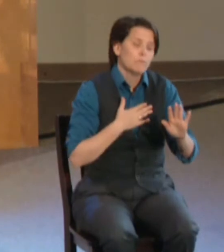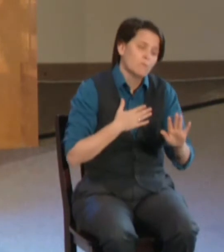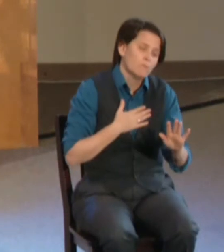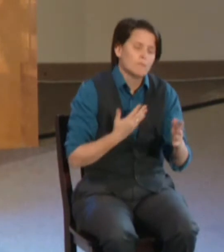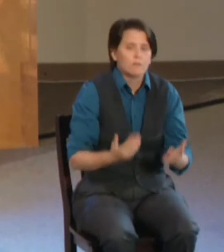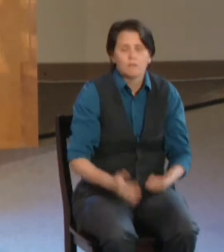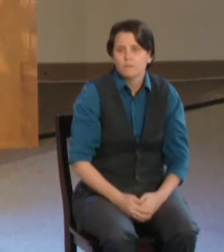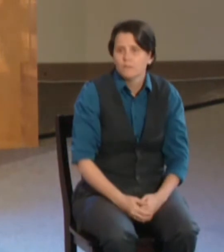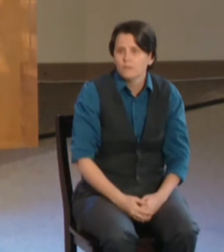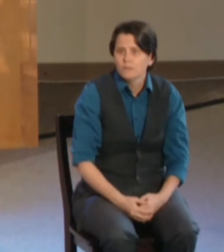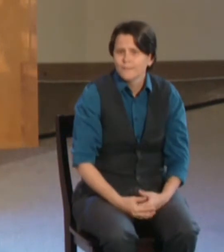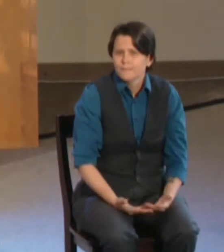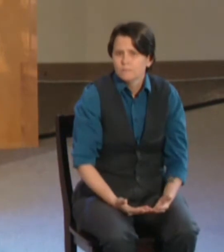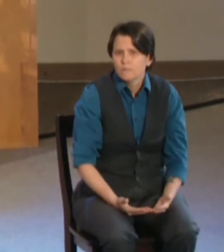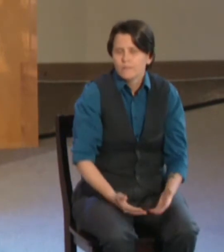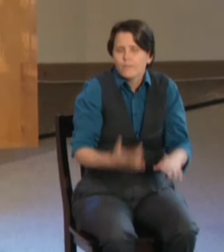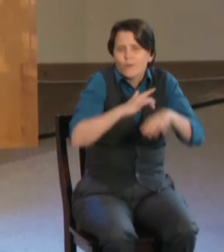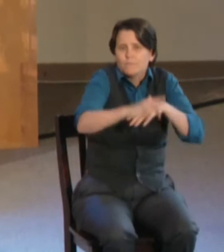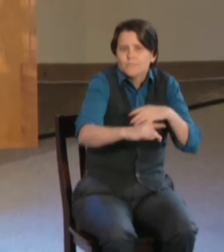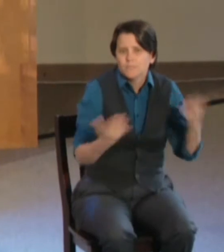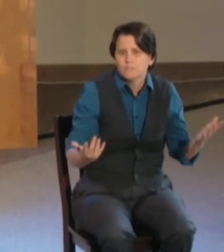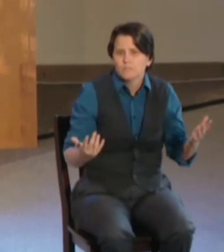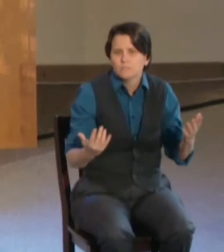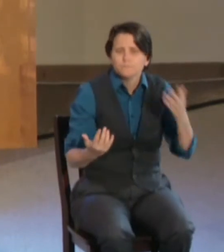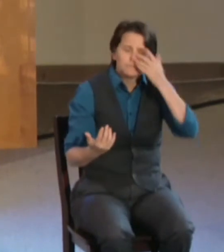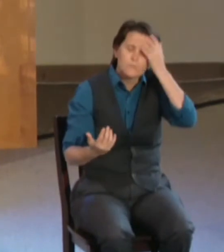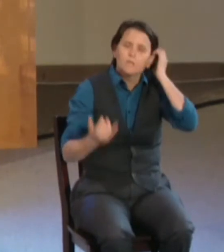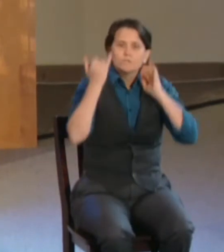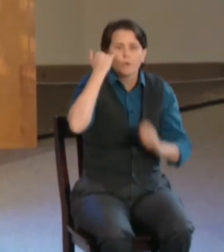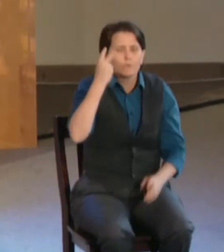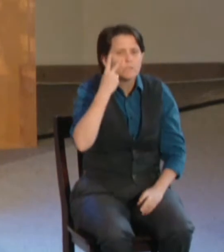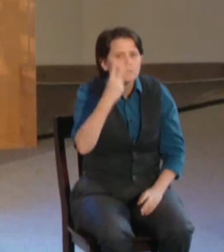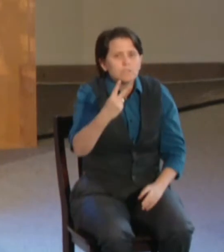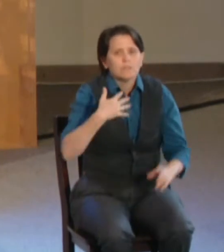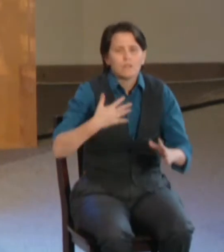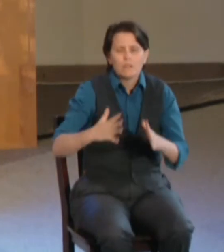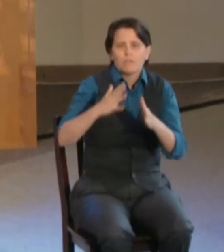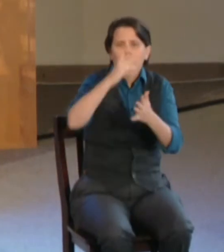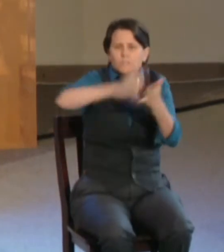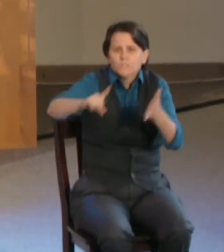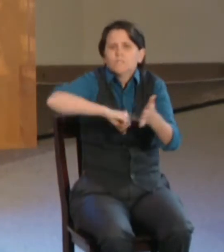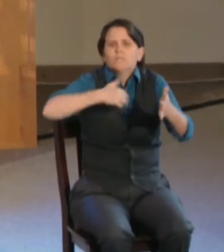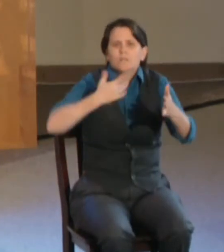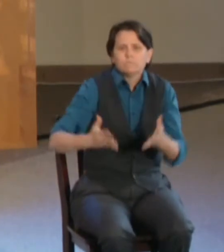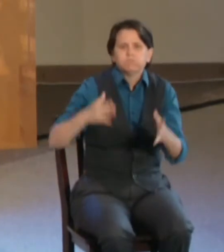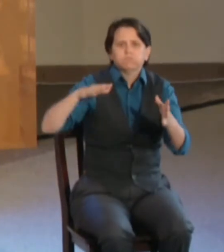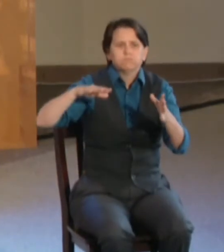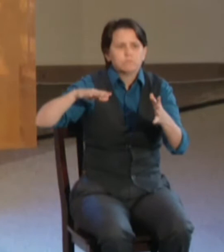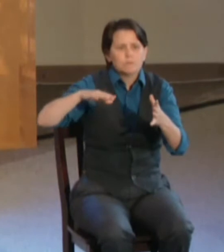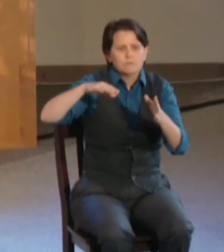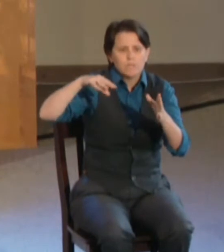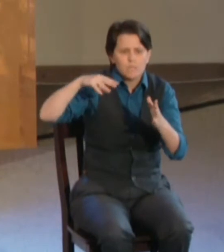Let's look at another example. If we see the degradation, torture, killing, and systemic devaluation of people